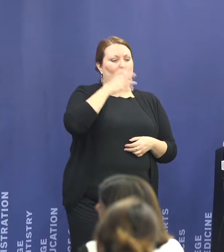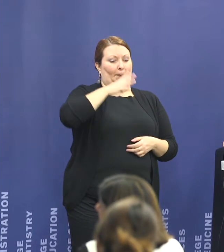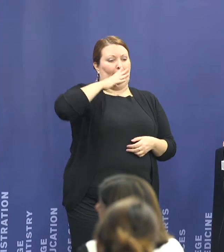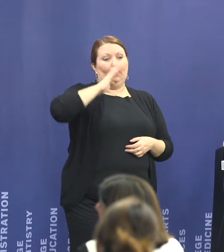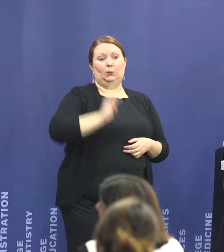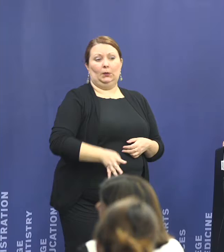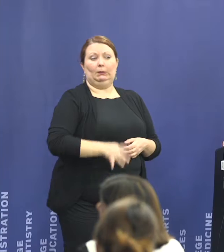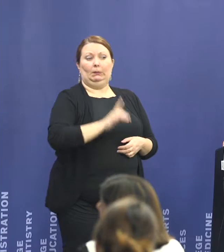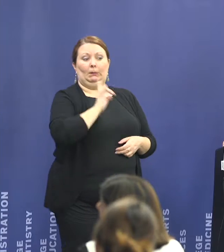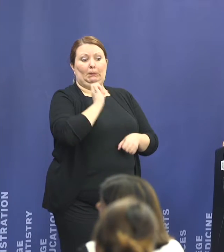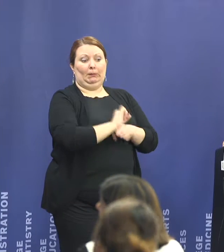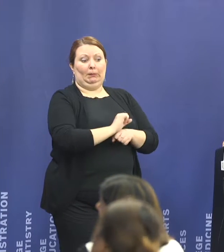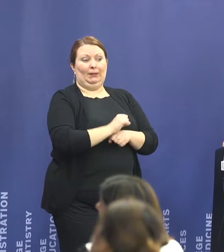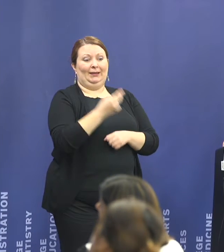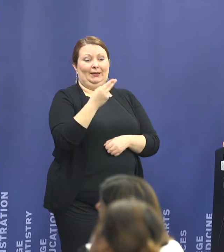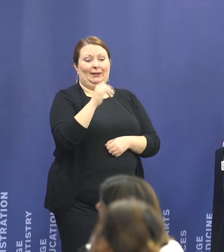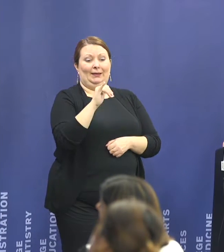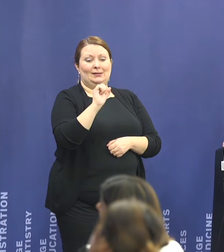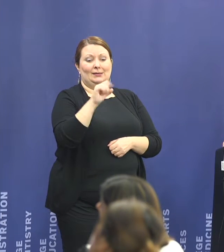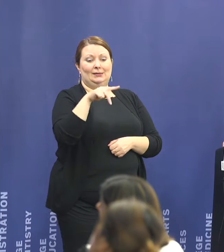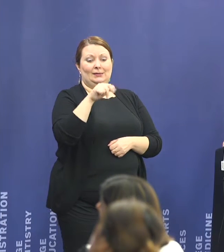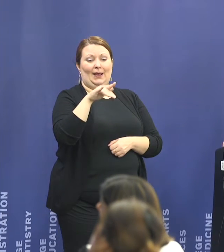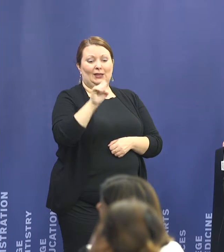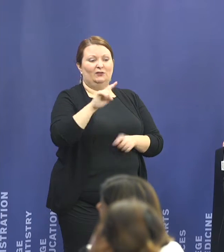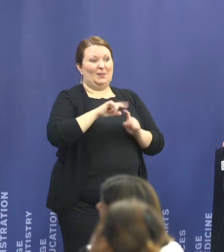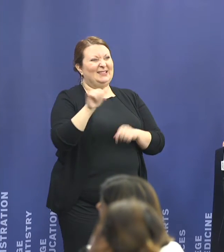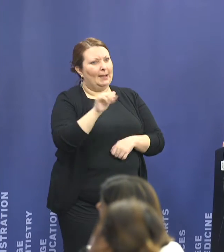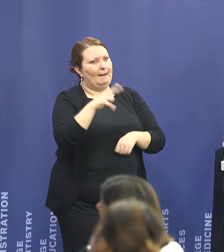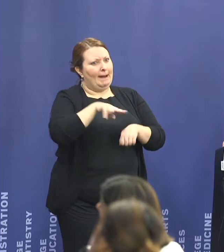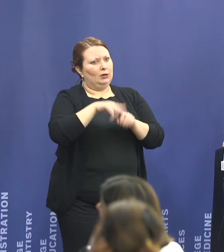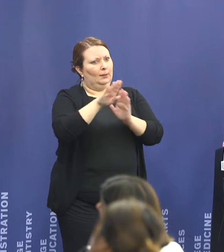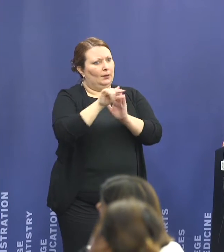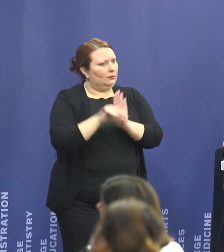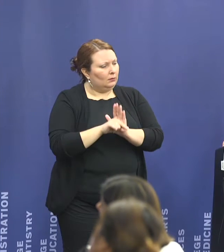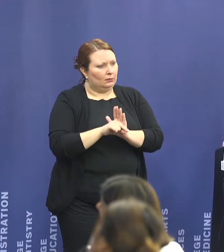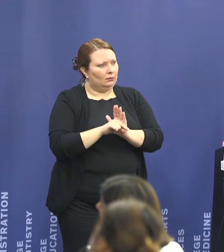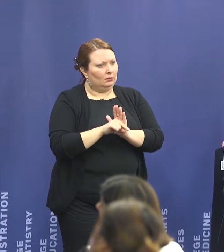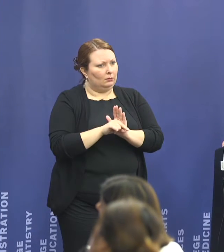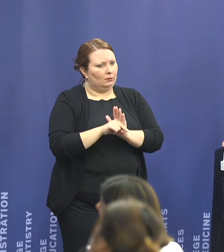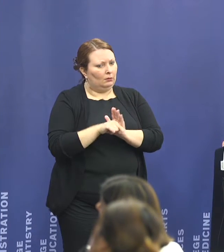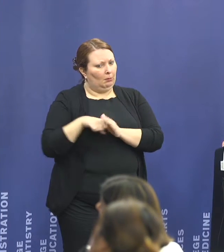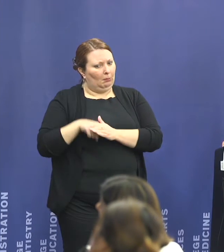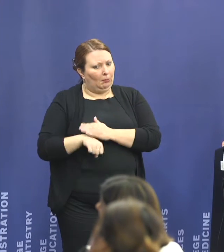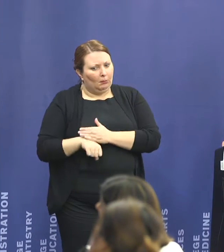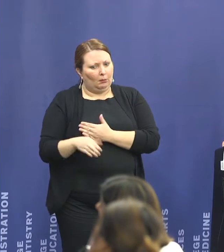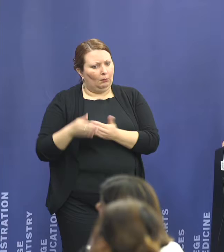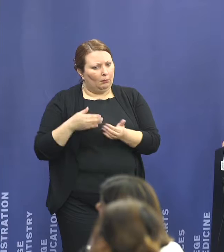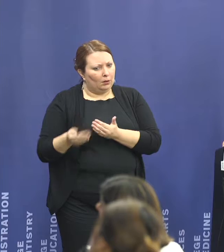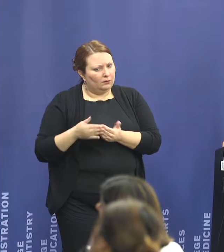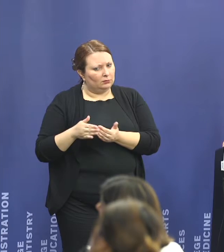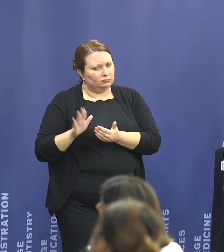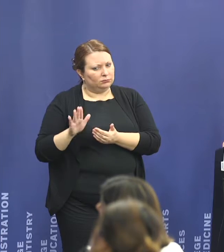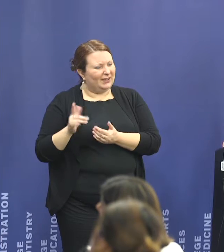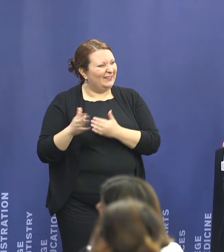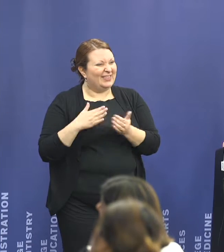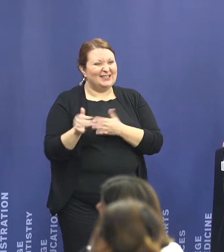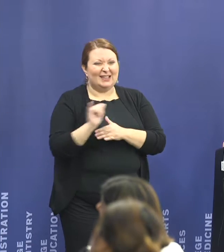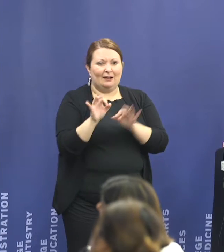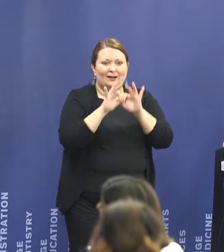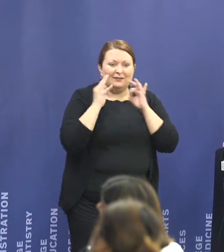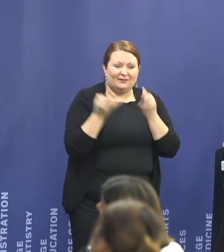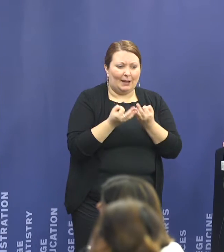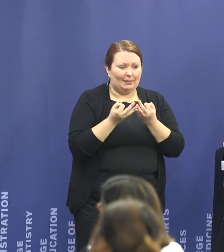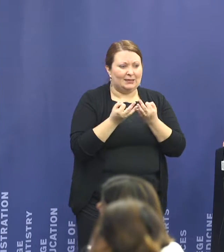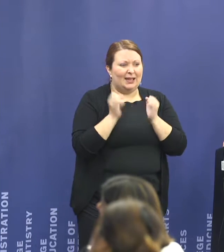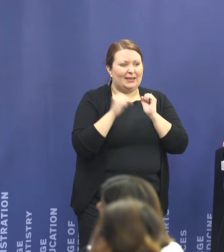the reality that Hispanics in the same national origin, doesn't matter if you're, you know, whatever your origin is, even in the same